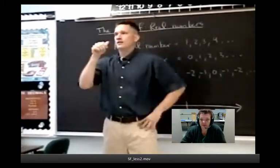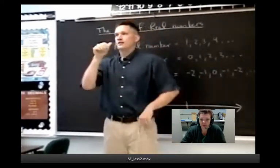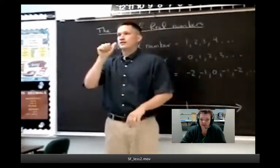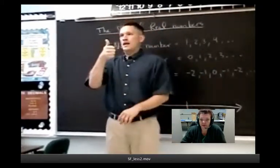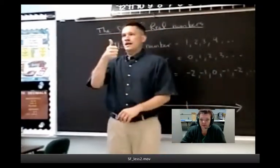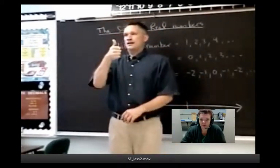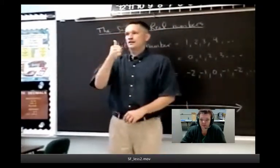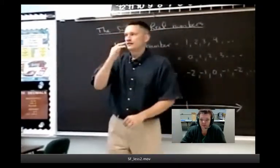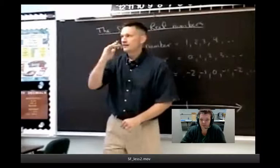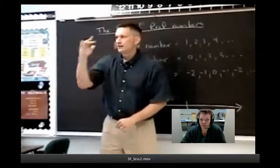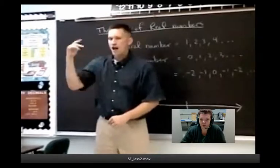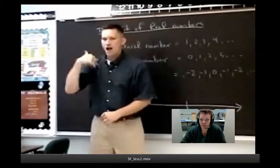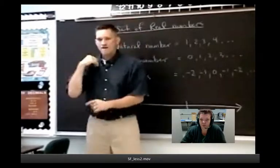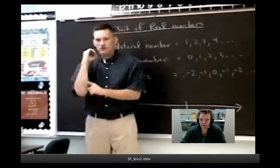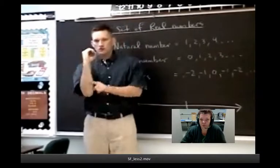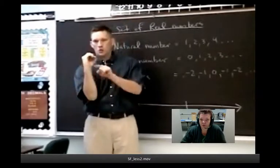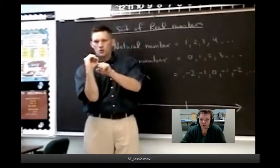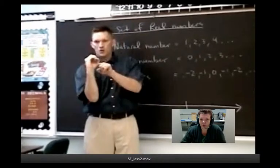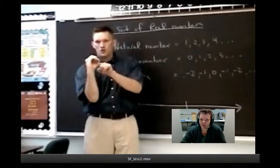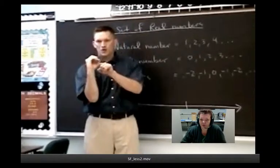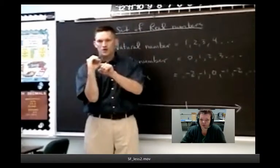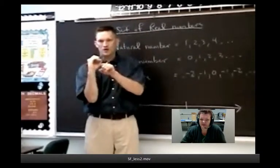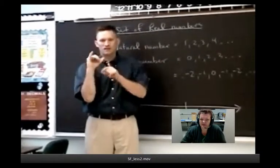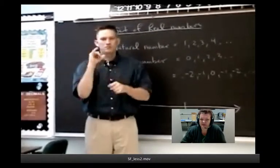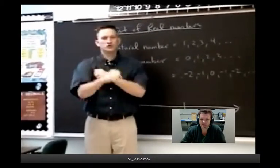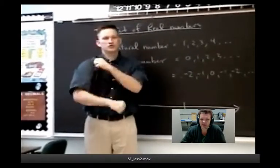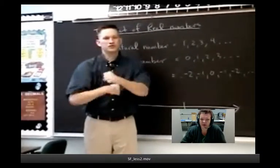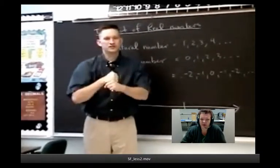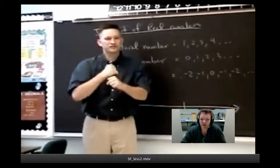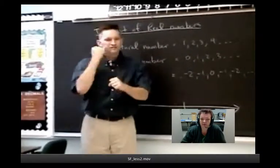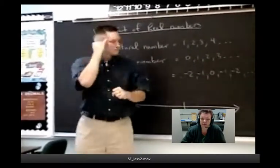Like, a good example of this is like when you're,